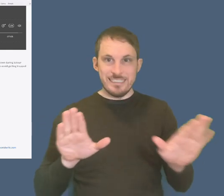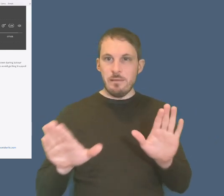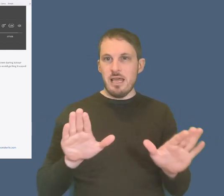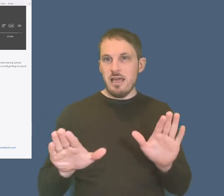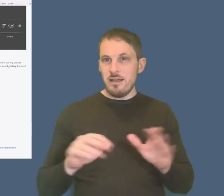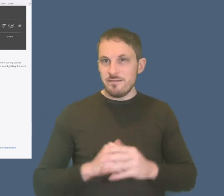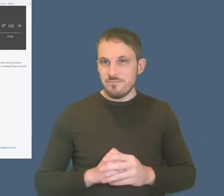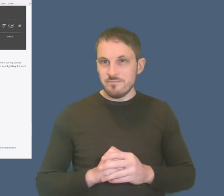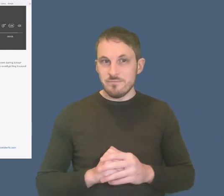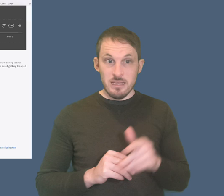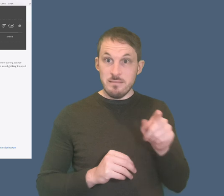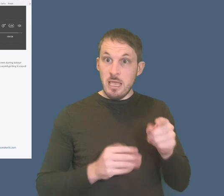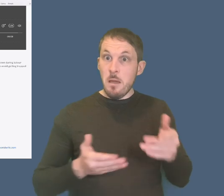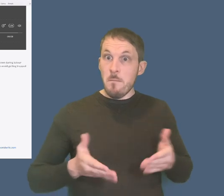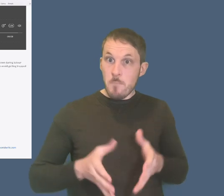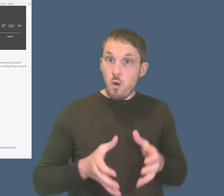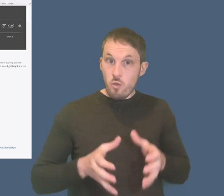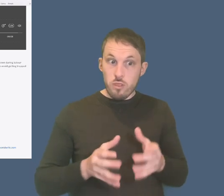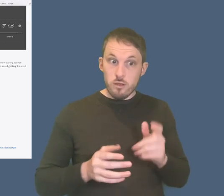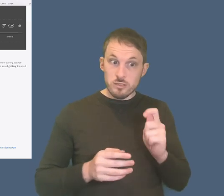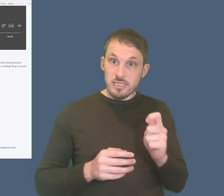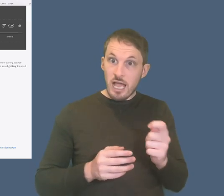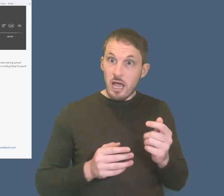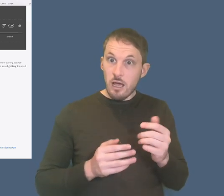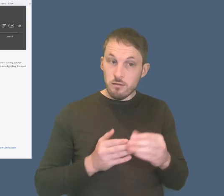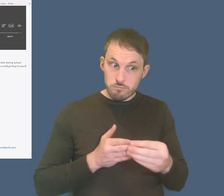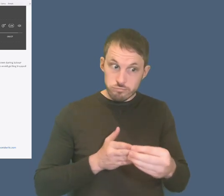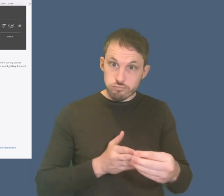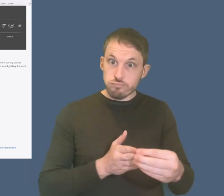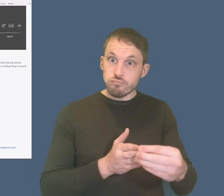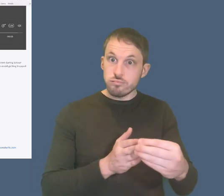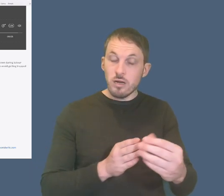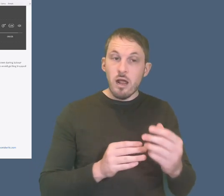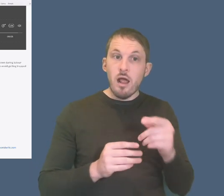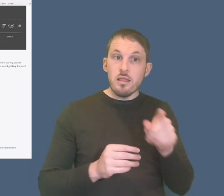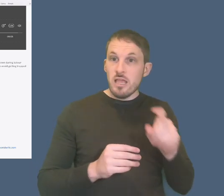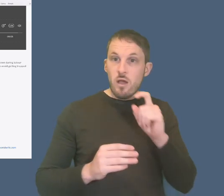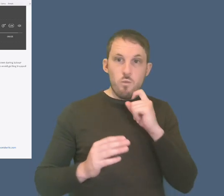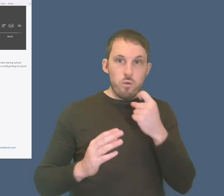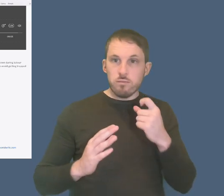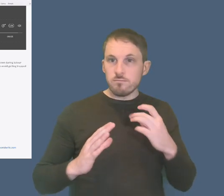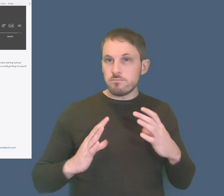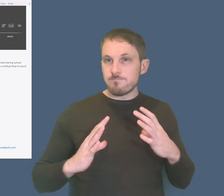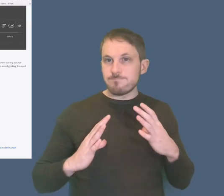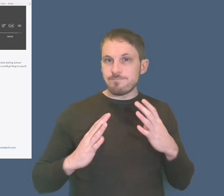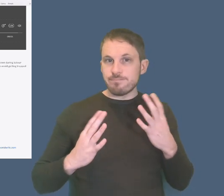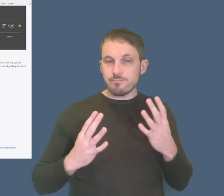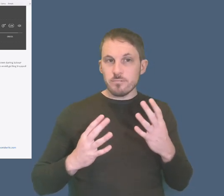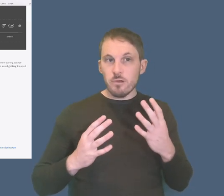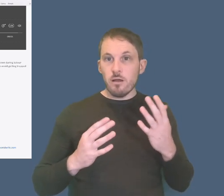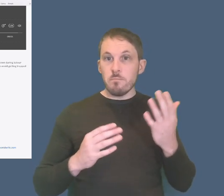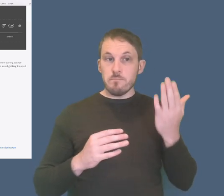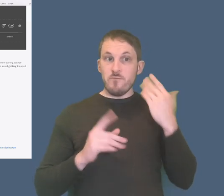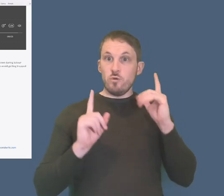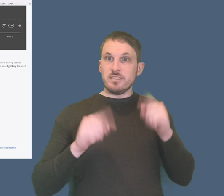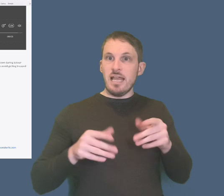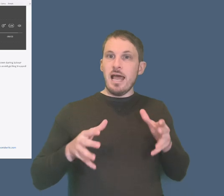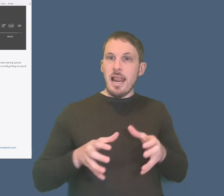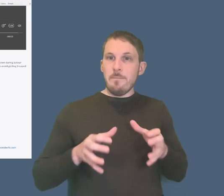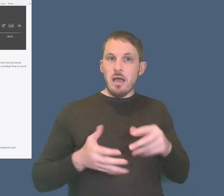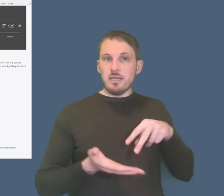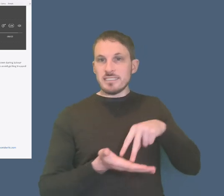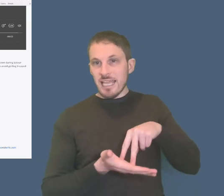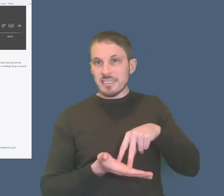progresses, women will instinctively and unconsciously move from more active and upright standing or